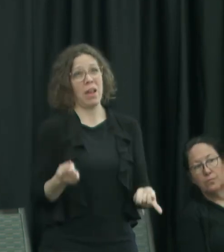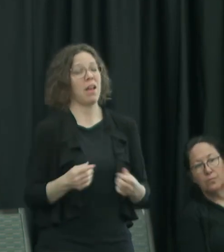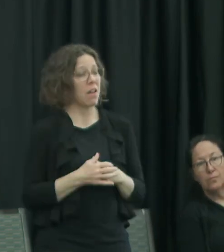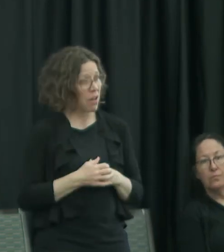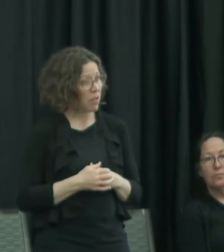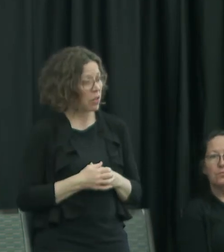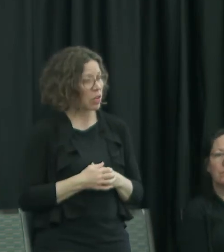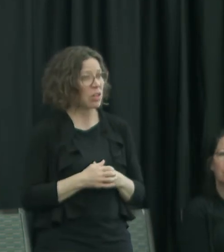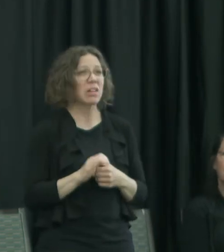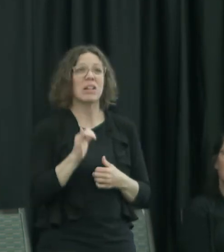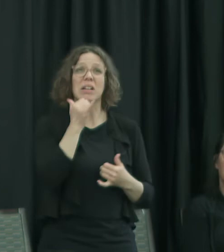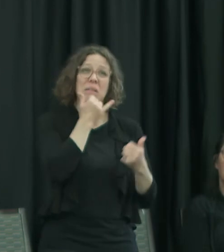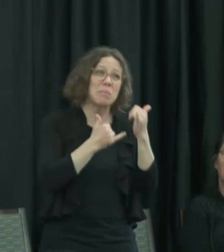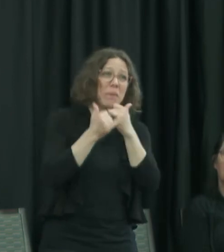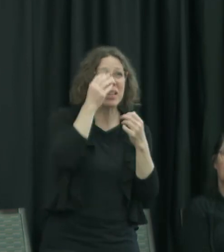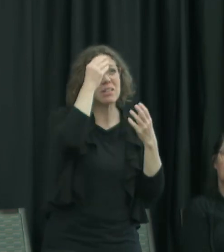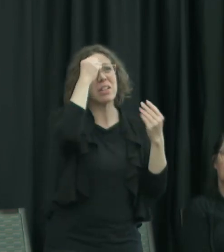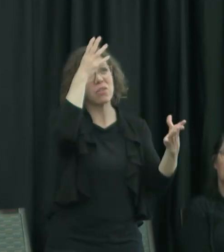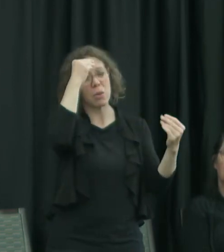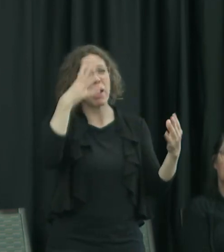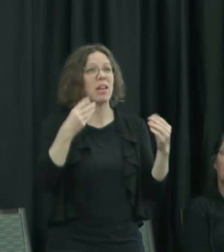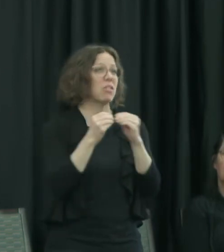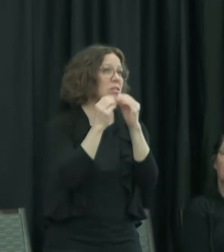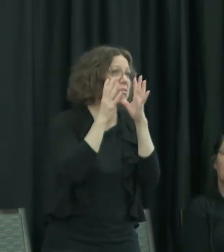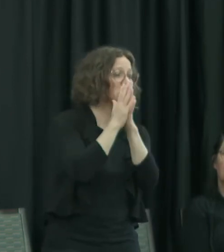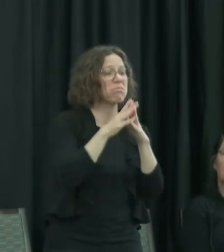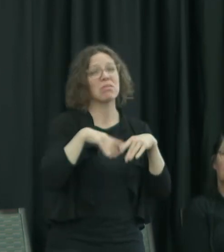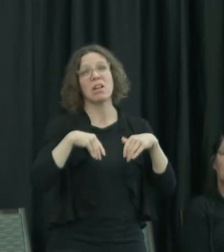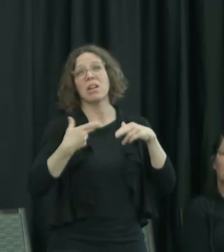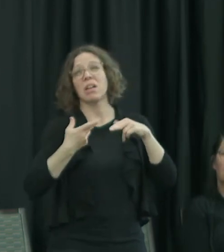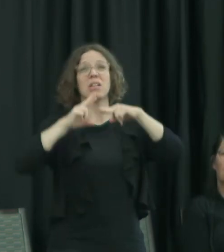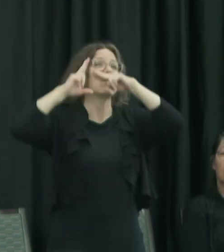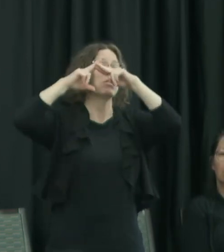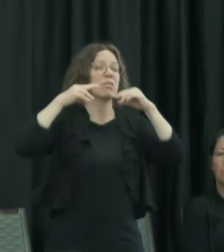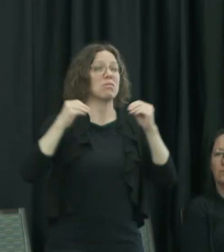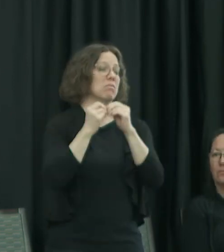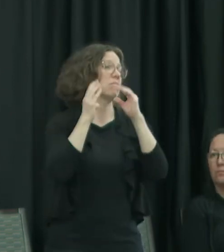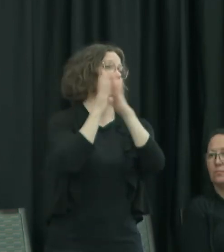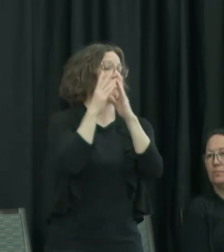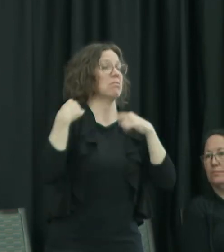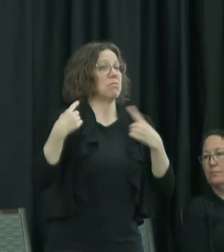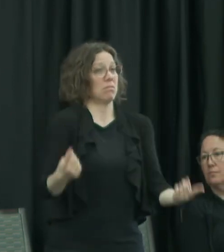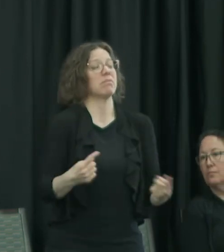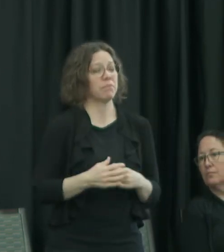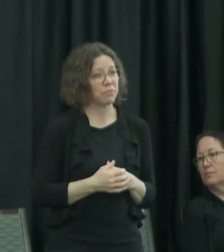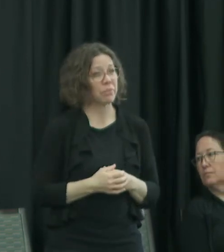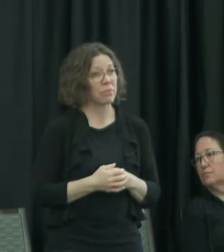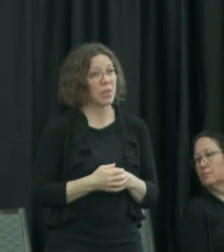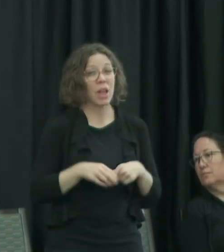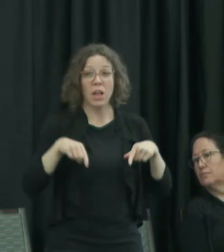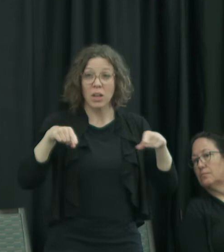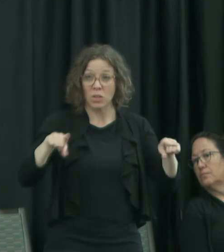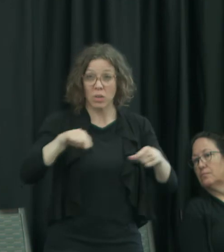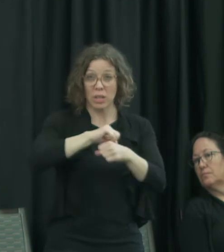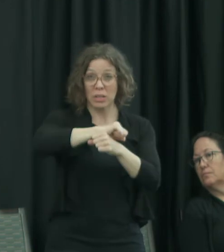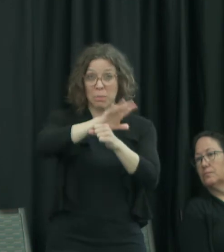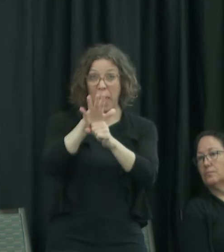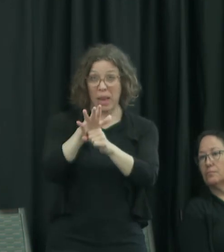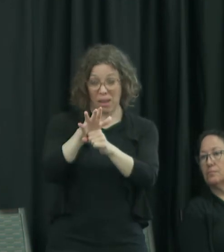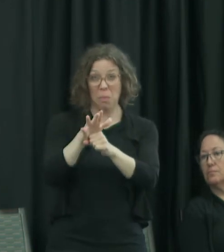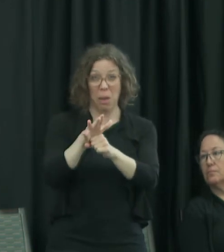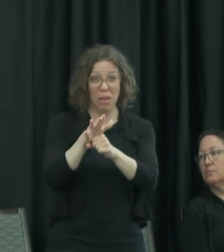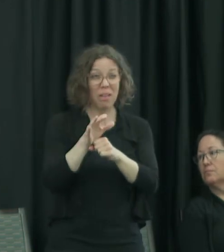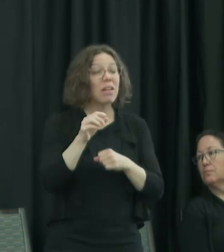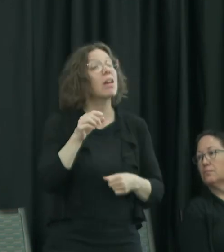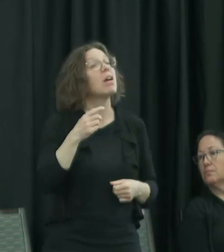with misinformation, along with escalating and dangerous rhetoric to match. Throughout this pandemic, the board